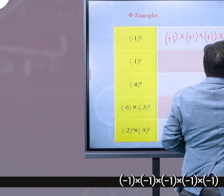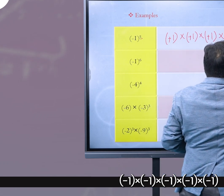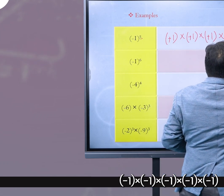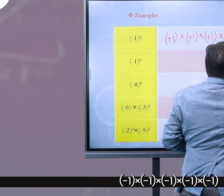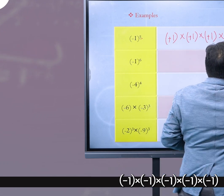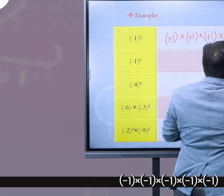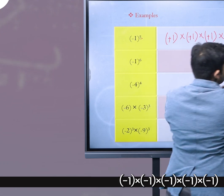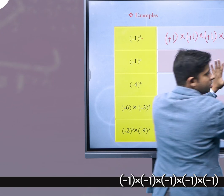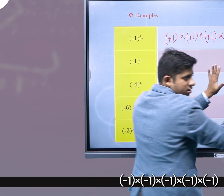Minus 1.